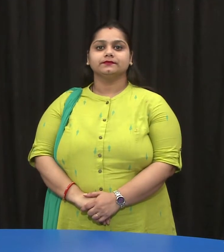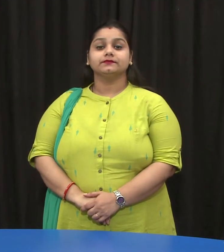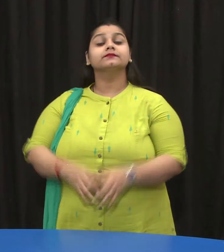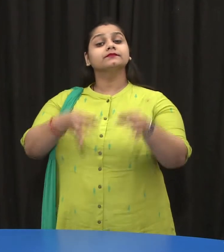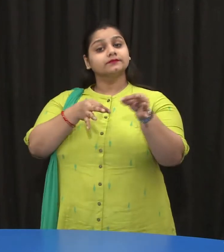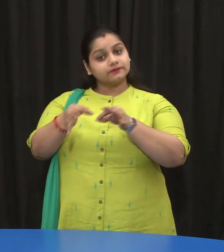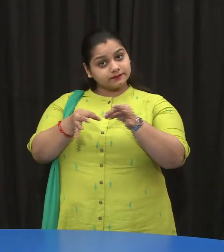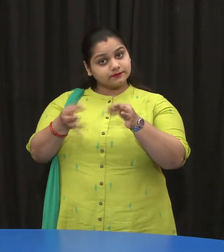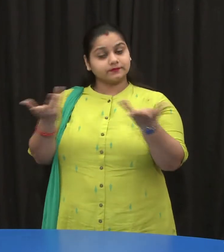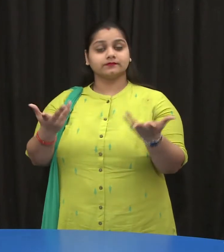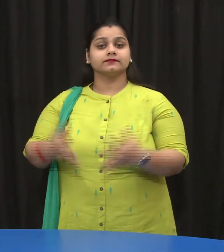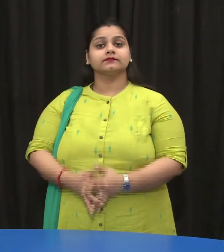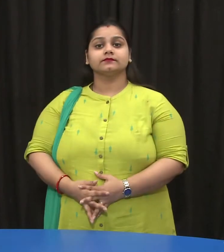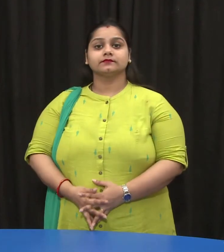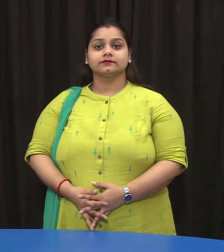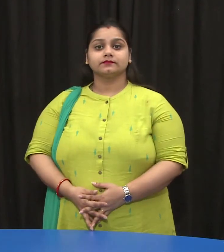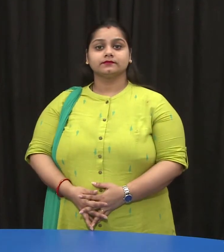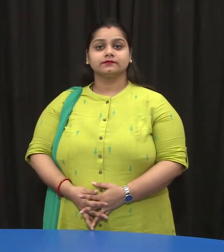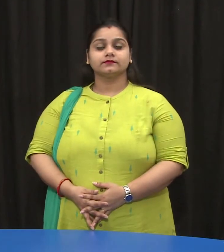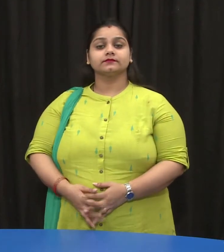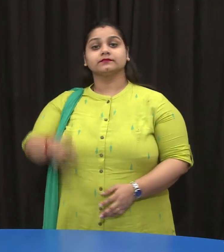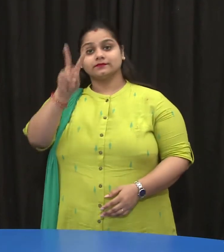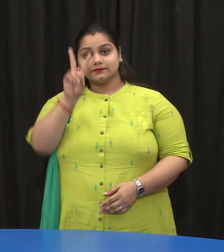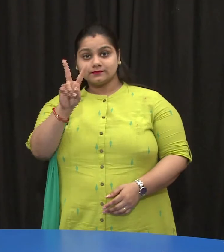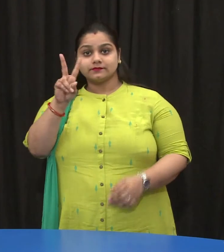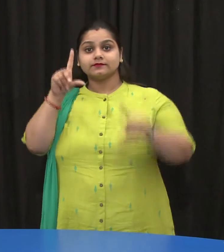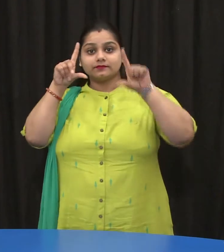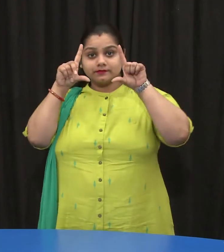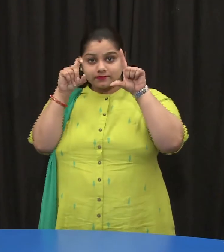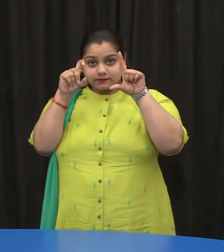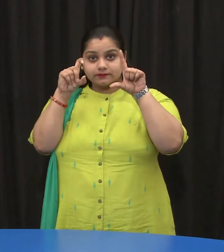Example of second picture is formula for